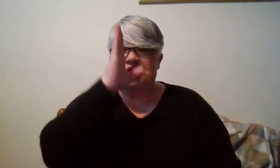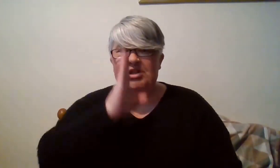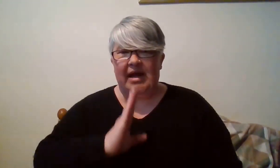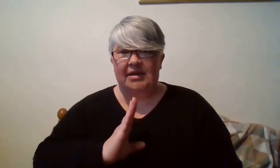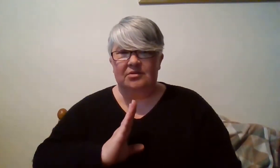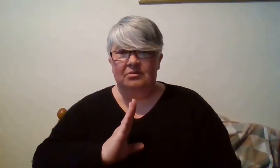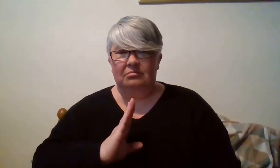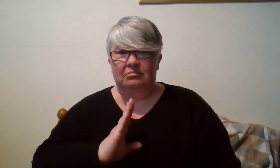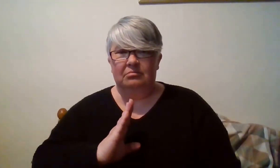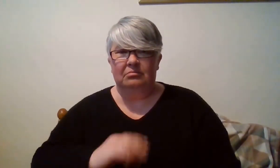Sad.